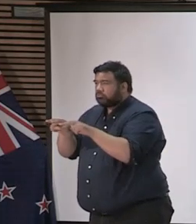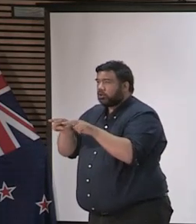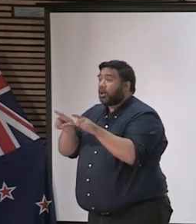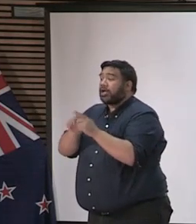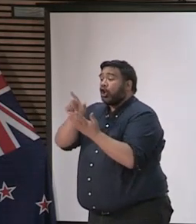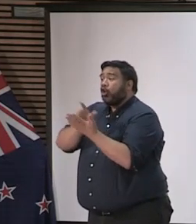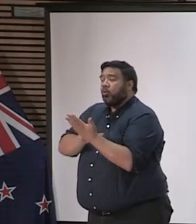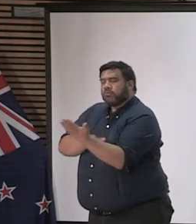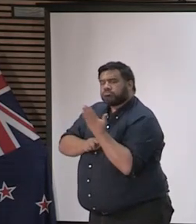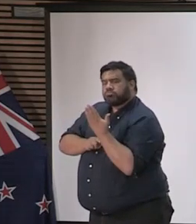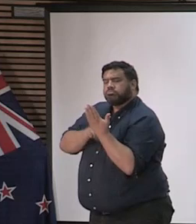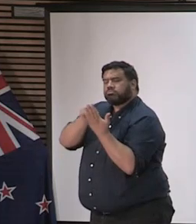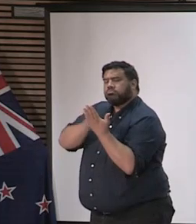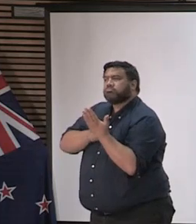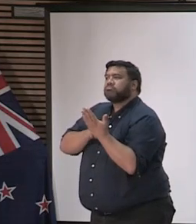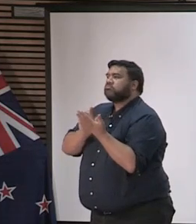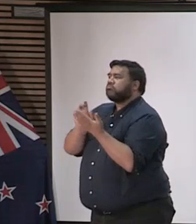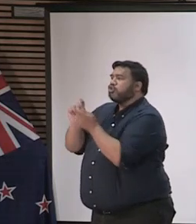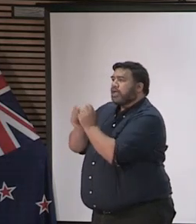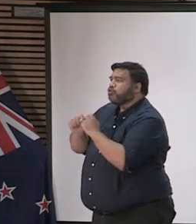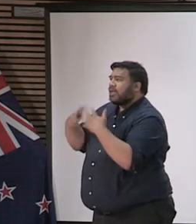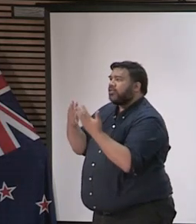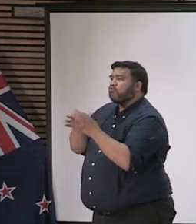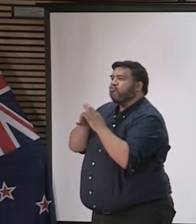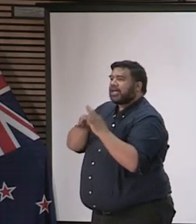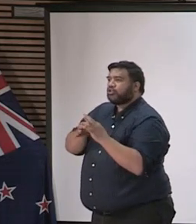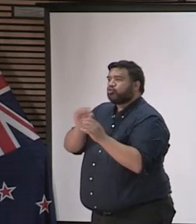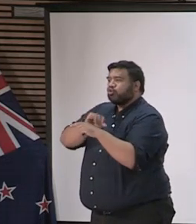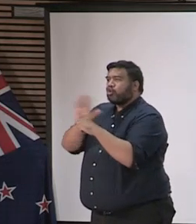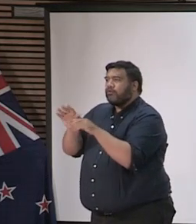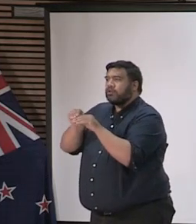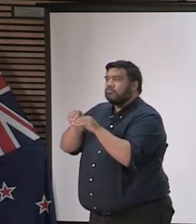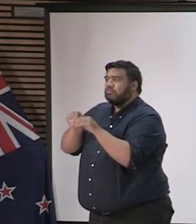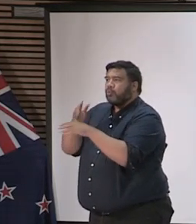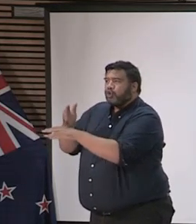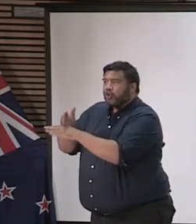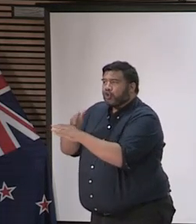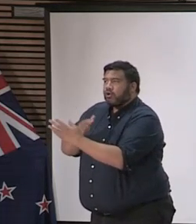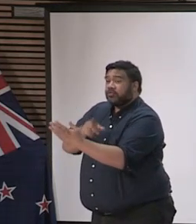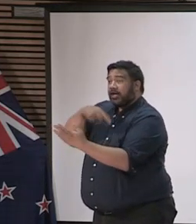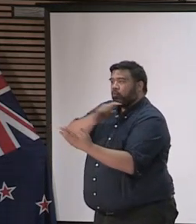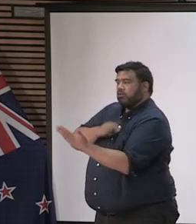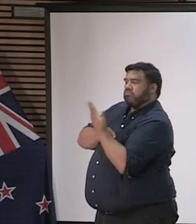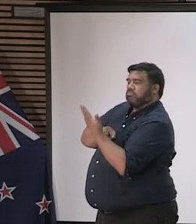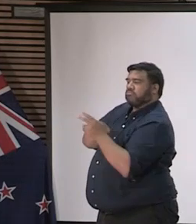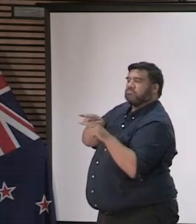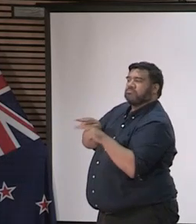legislation that is related to the epidemic response. So whilst question time resumes and some of that